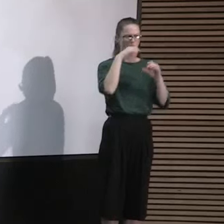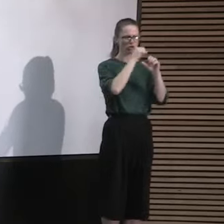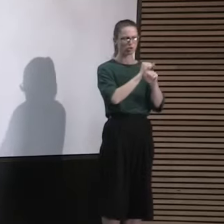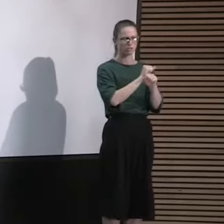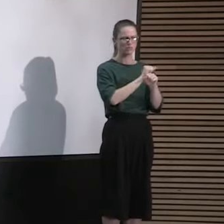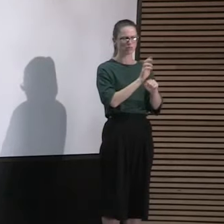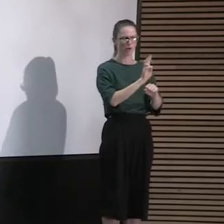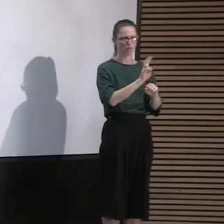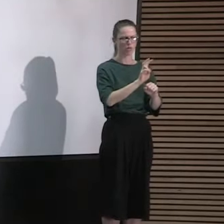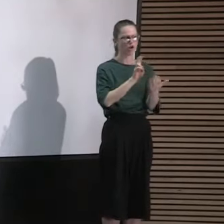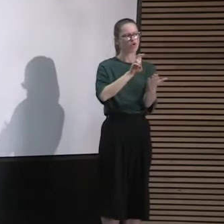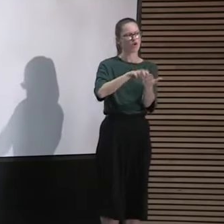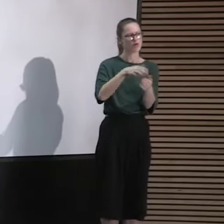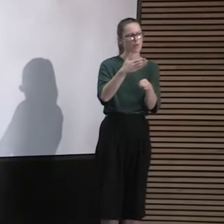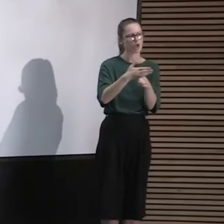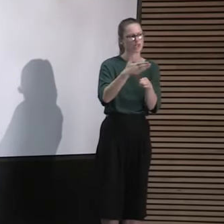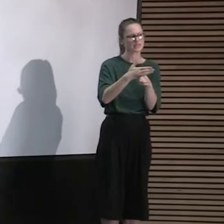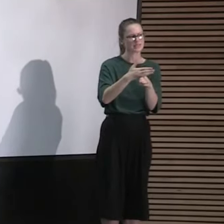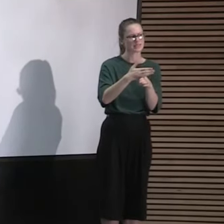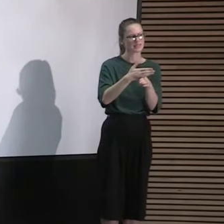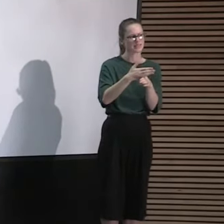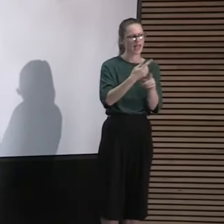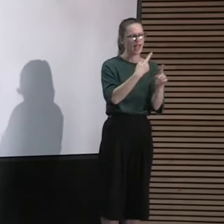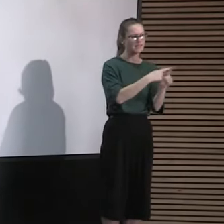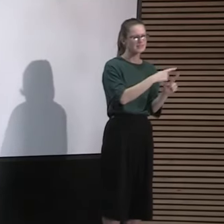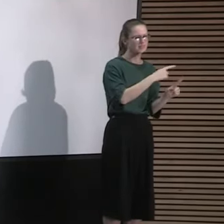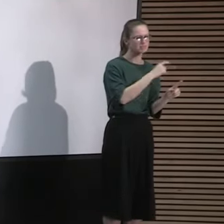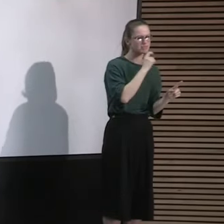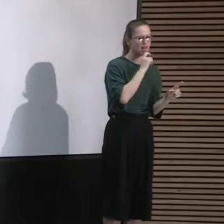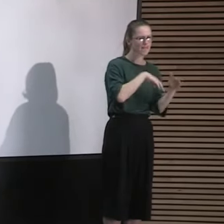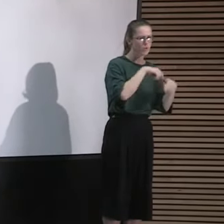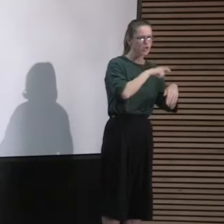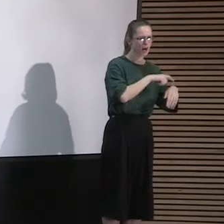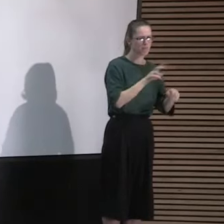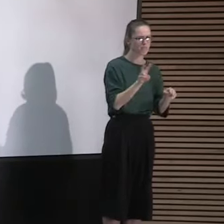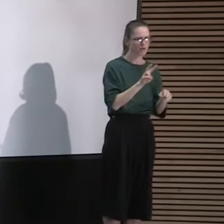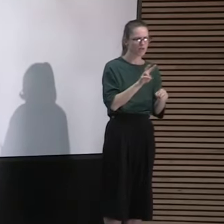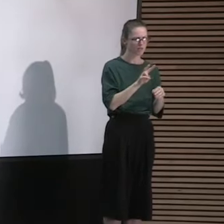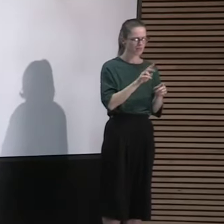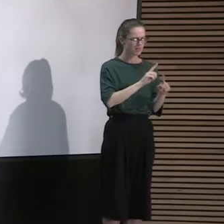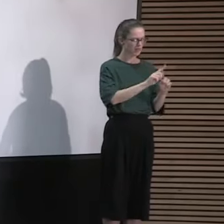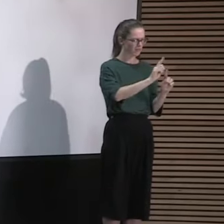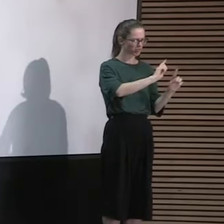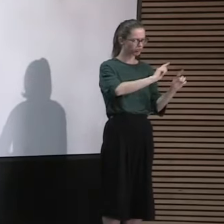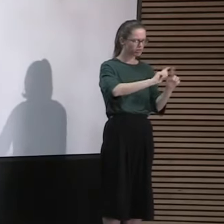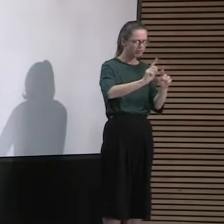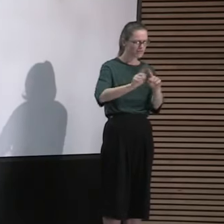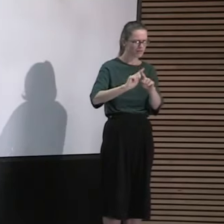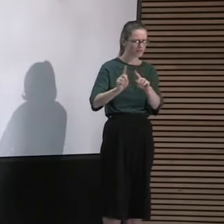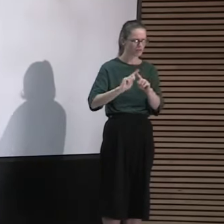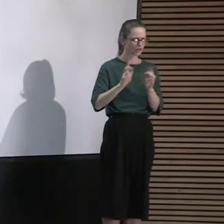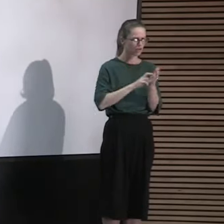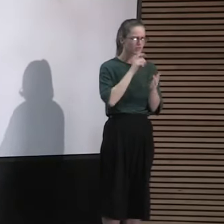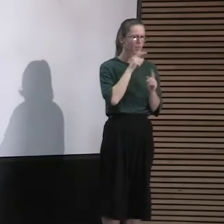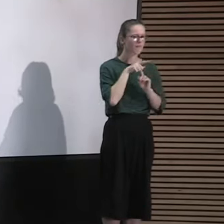the contracted workers from the data we've seen, because there's a number of contracted staff across a range of professions, but we're happy to follow up